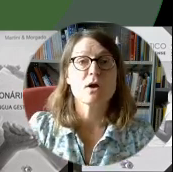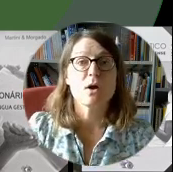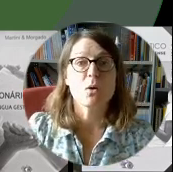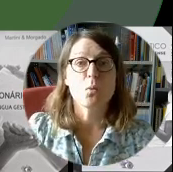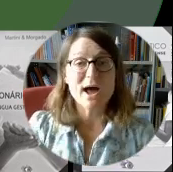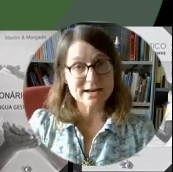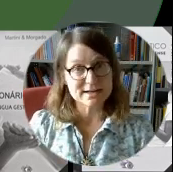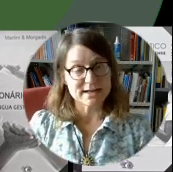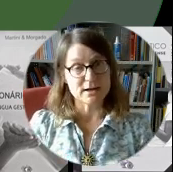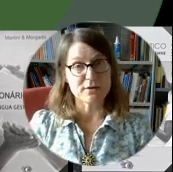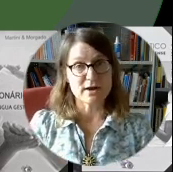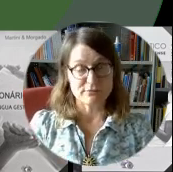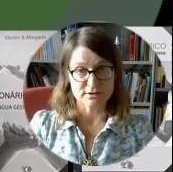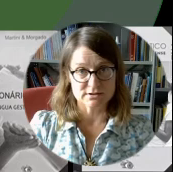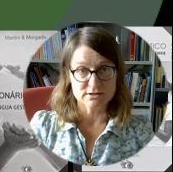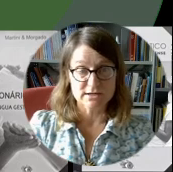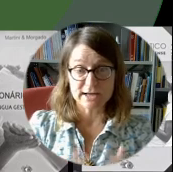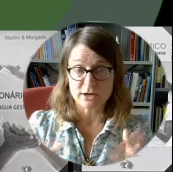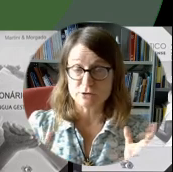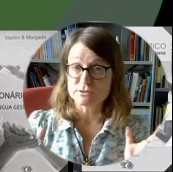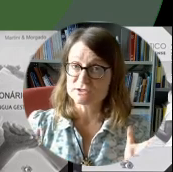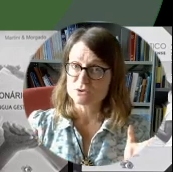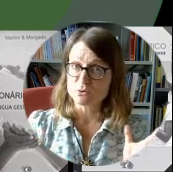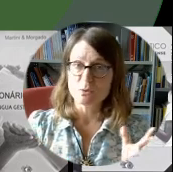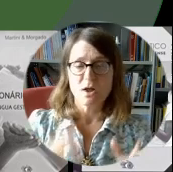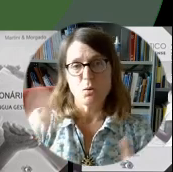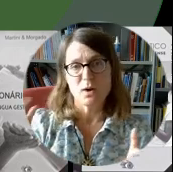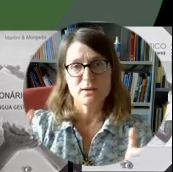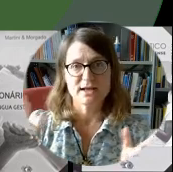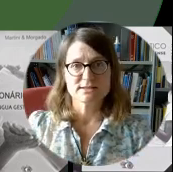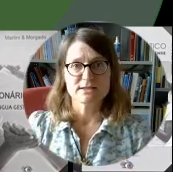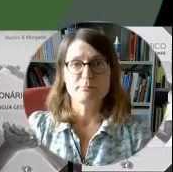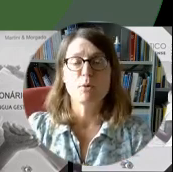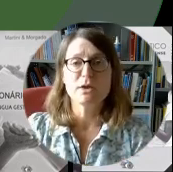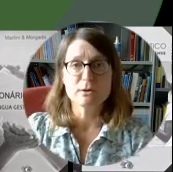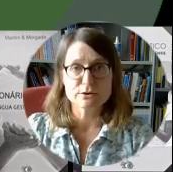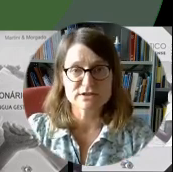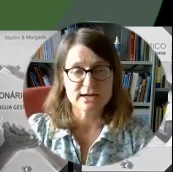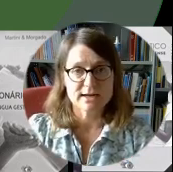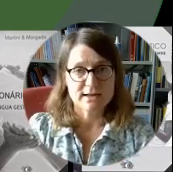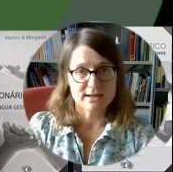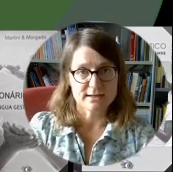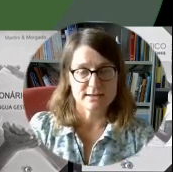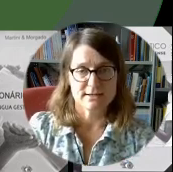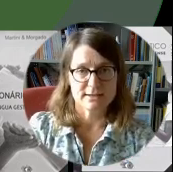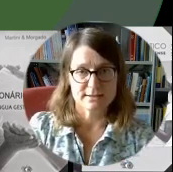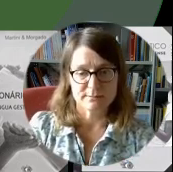more widely in other African countries too, where we can see polyglossia